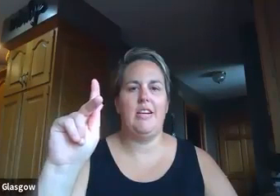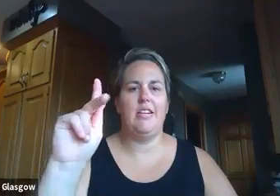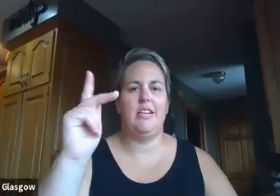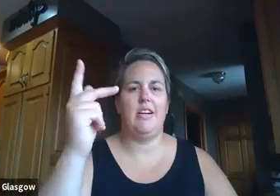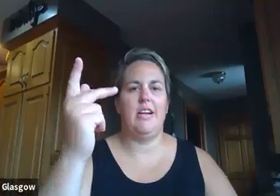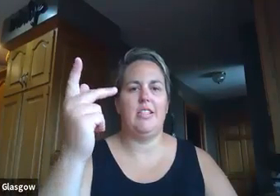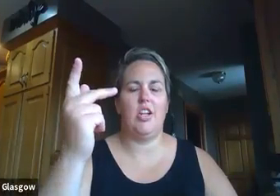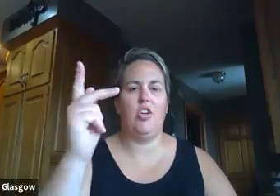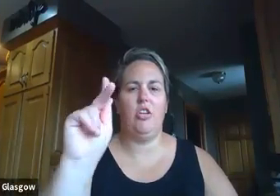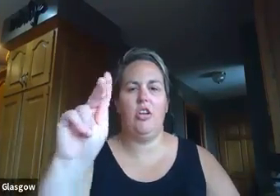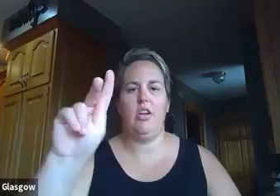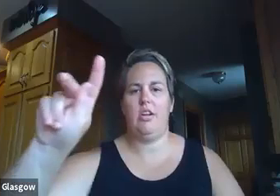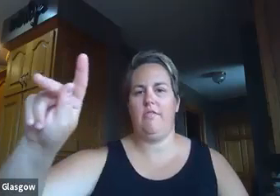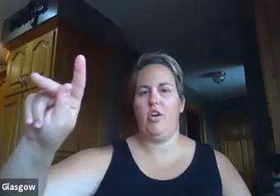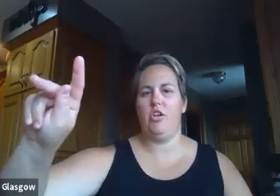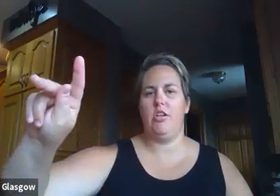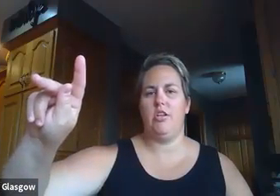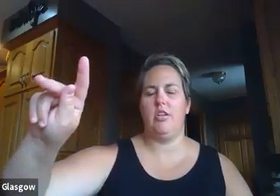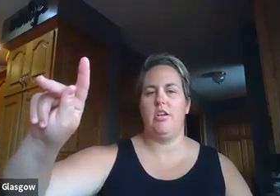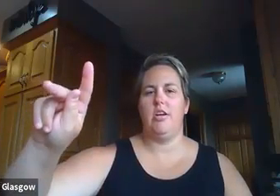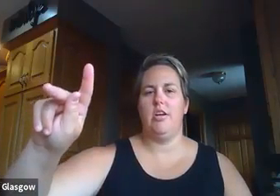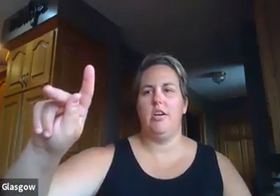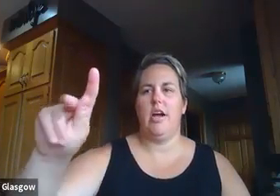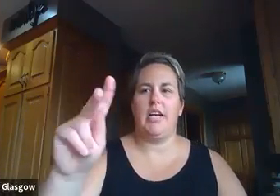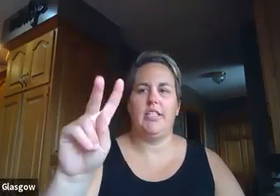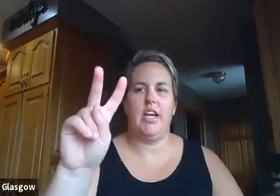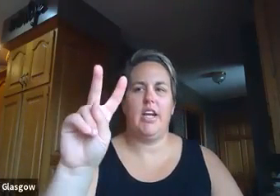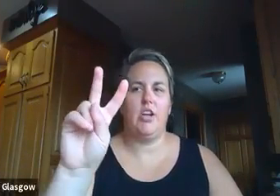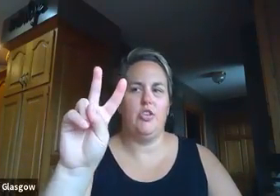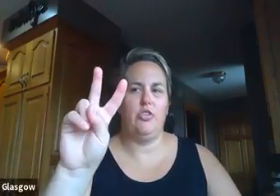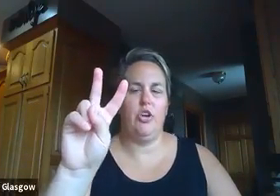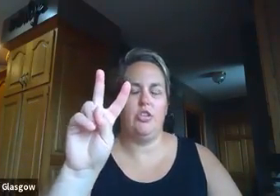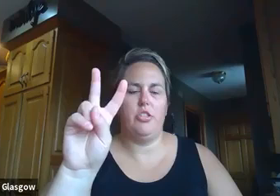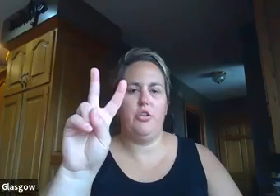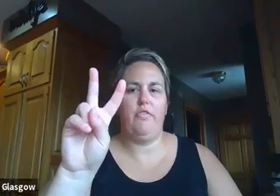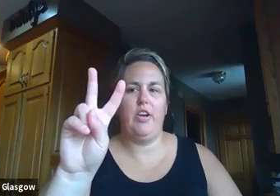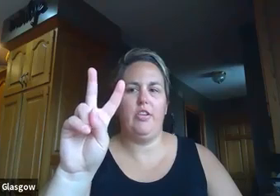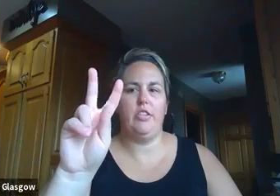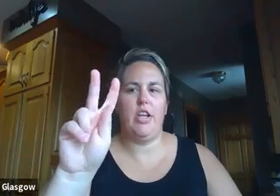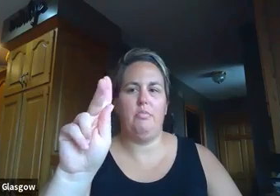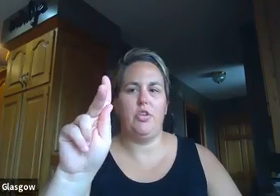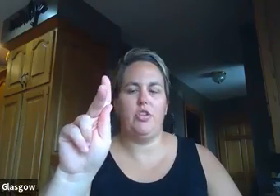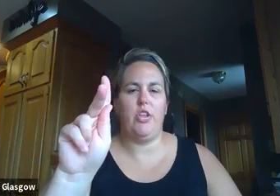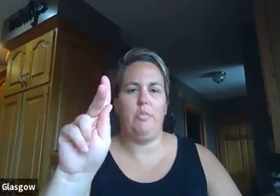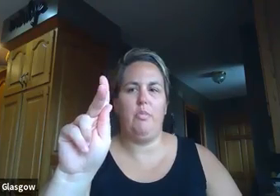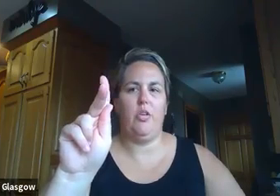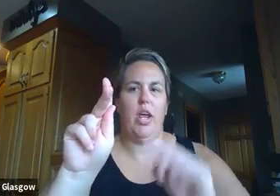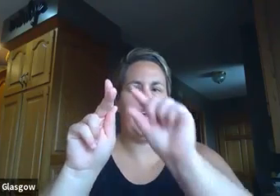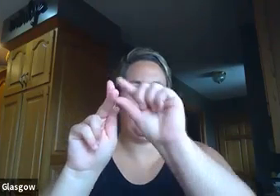K, and it's a little different. I say do your two fingers and then put your thumb in the middle, and that kind